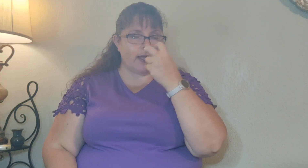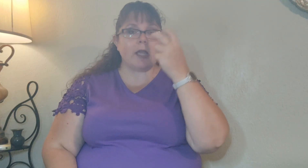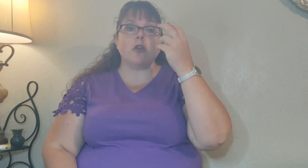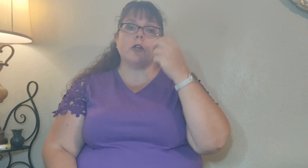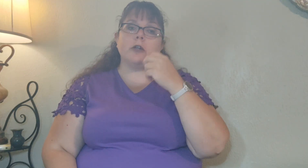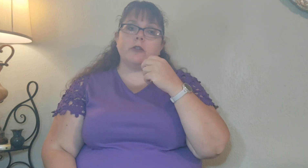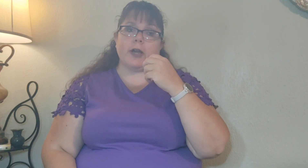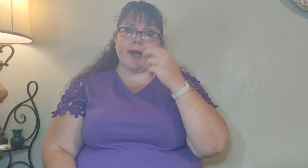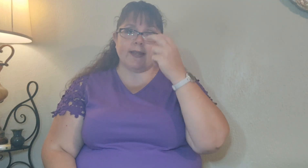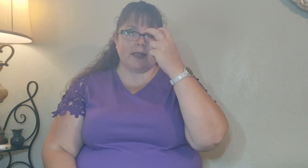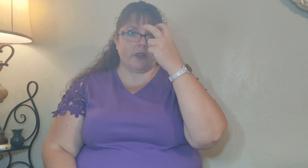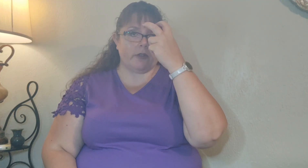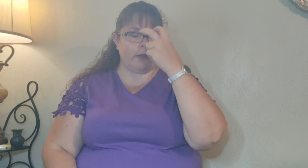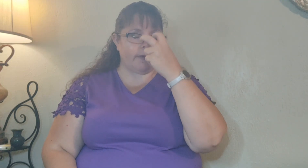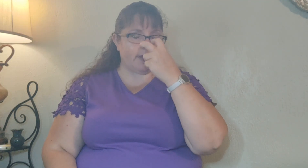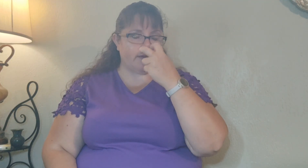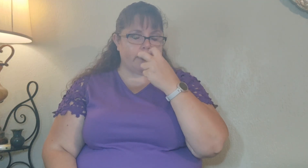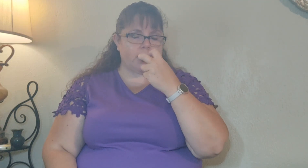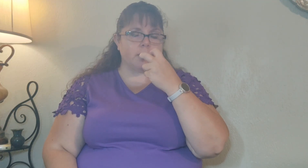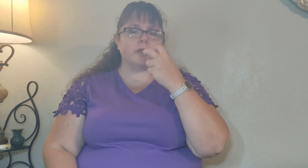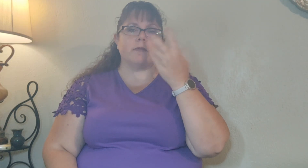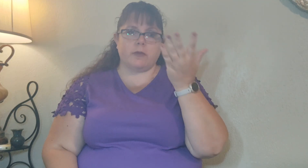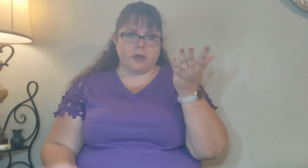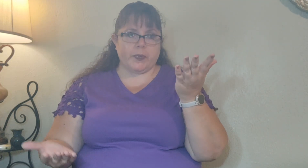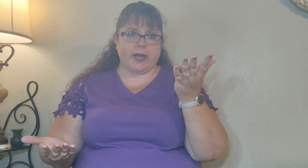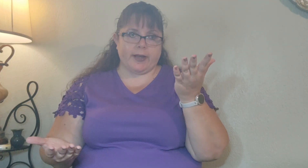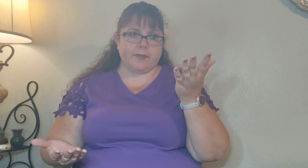And you close your eyes as you do it because they're blind.